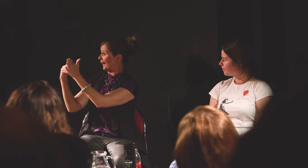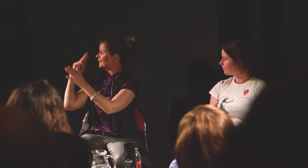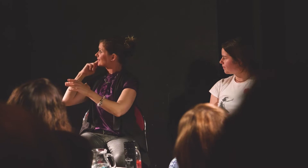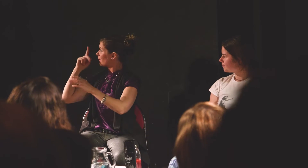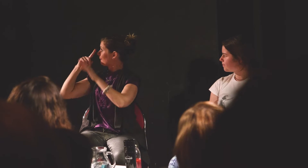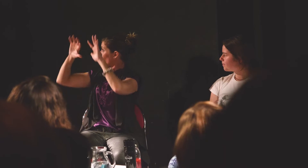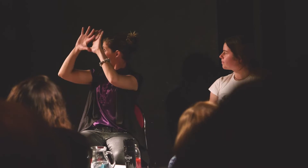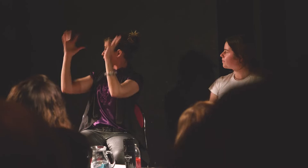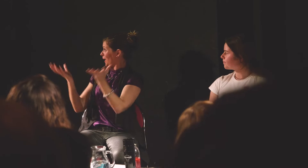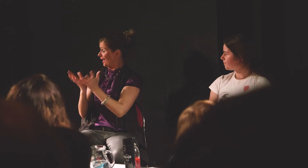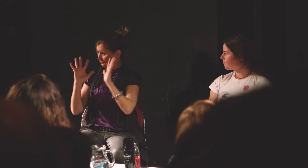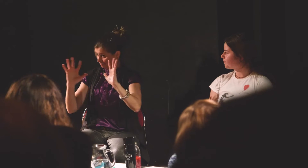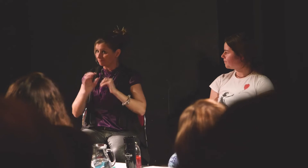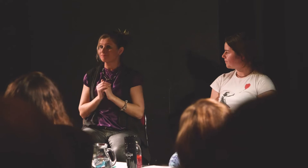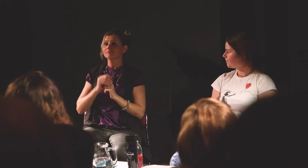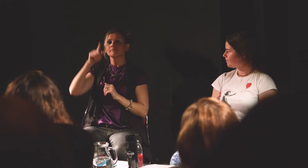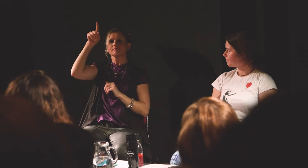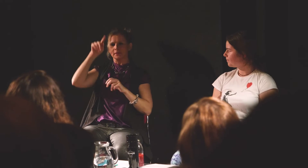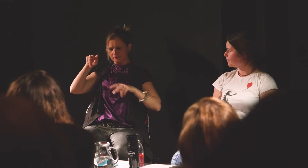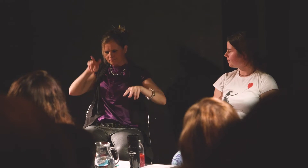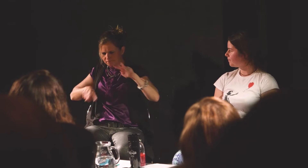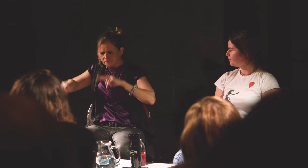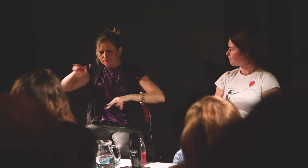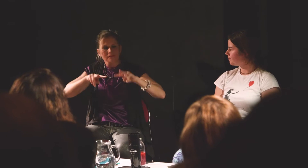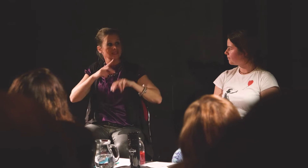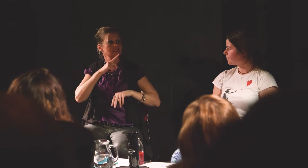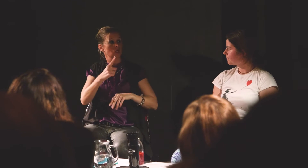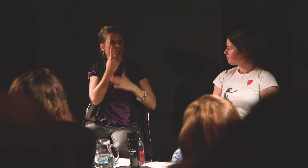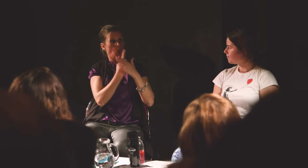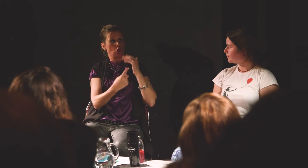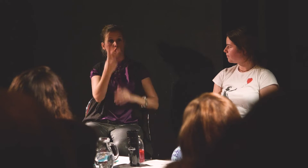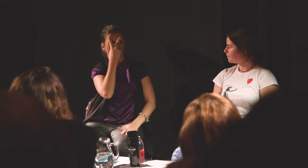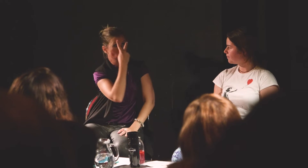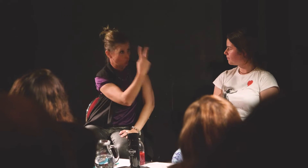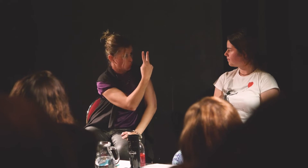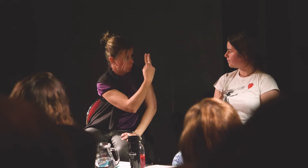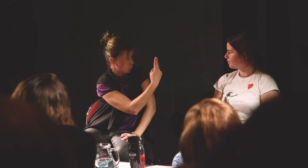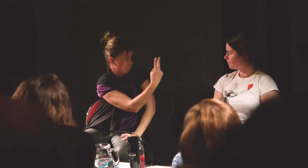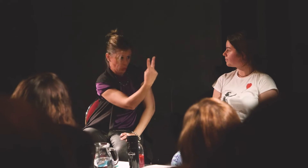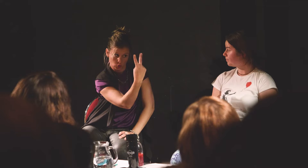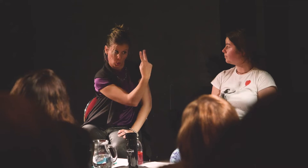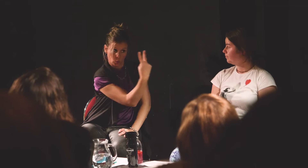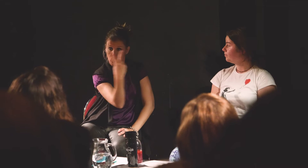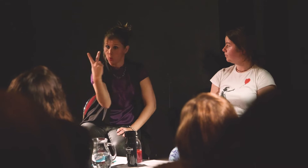represents 72 million deaf worldwide. Anyway, they've done some research and they've actually said